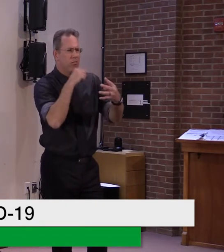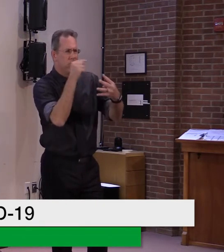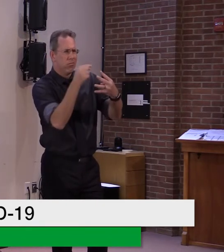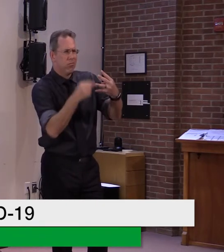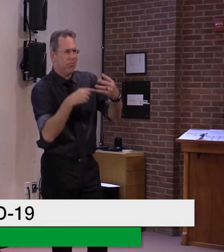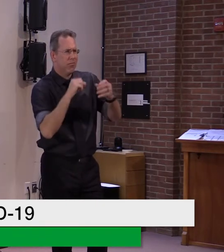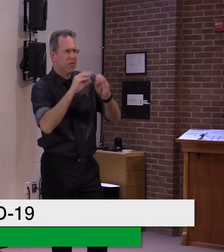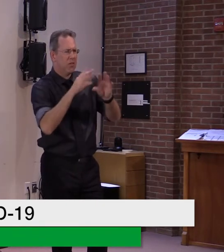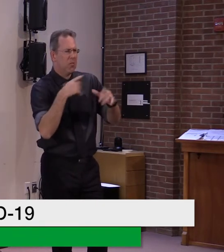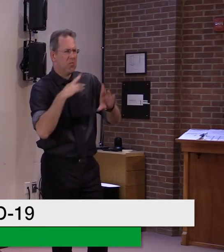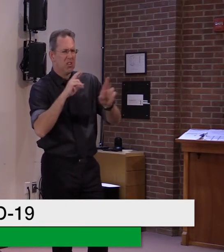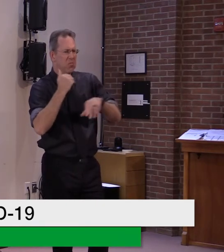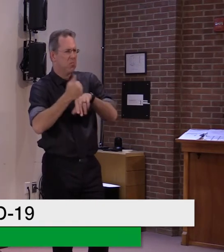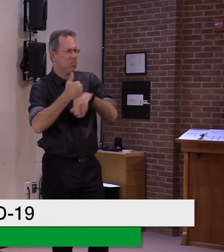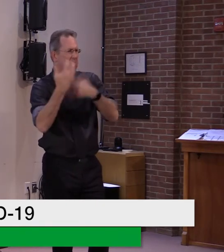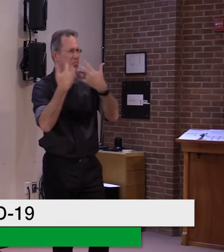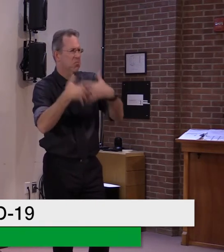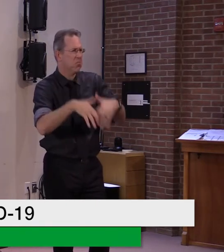that